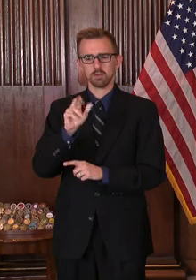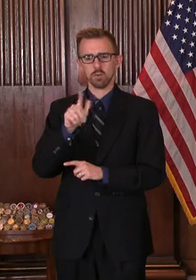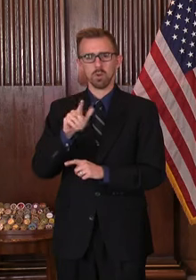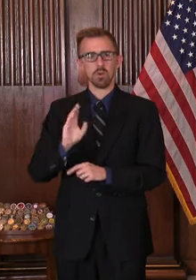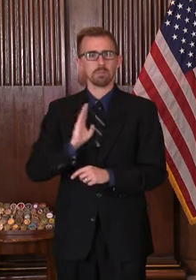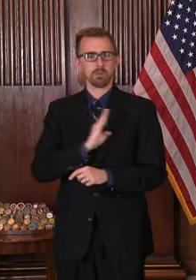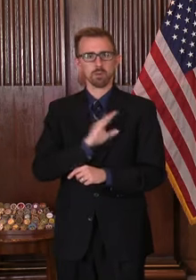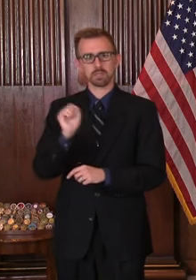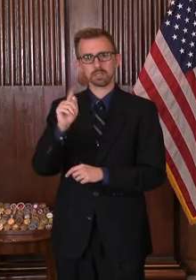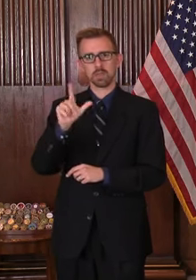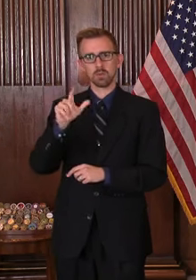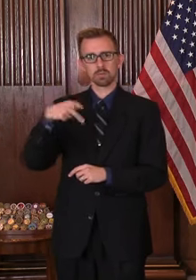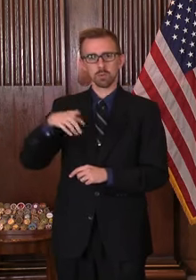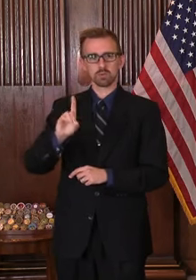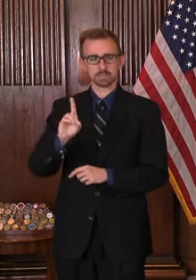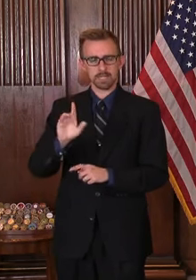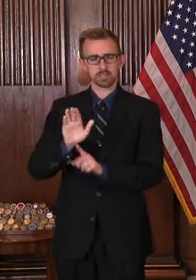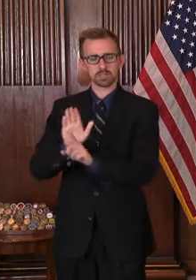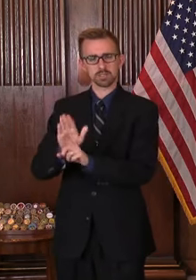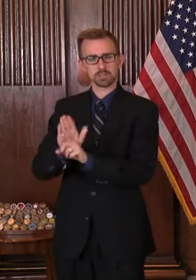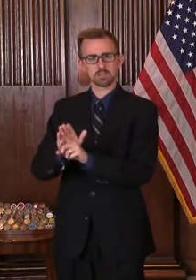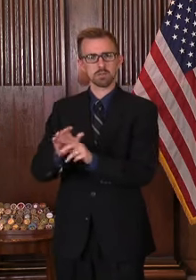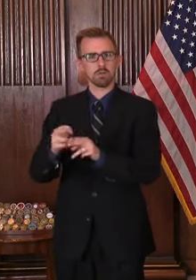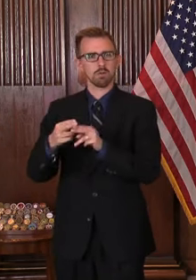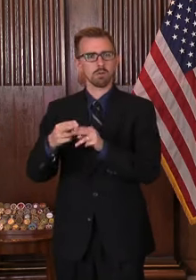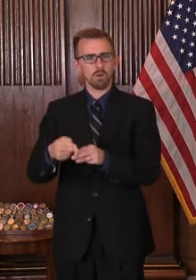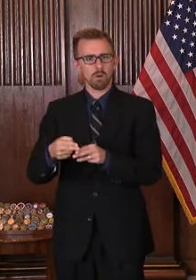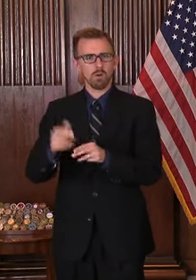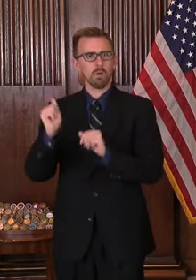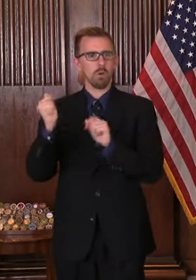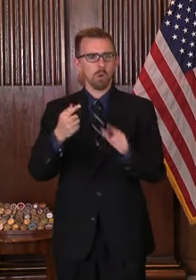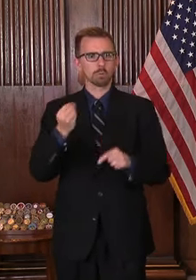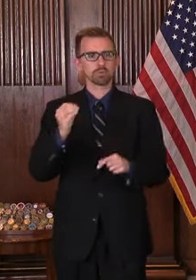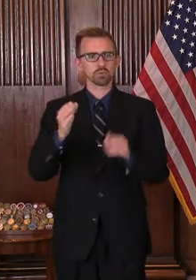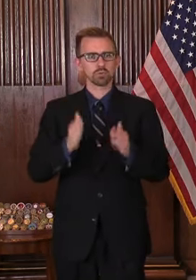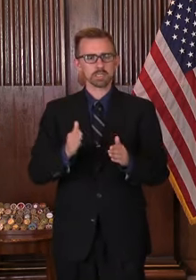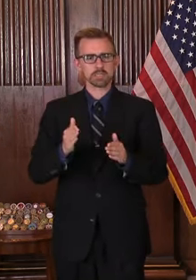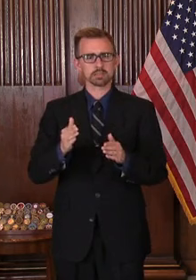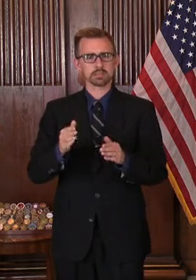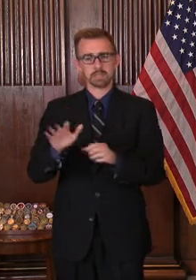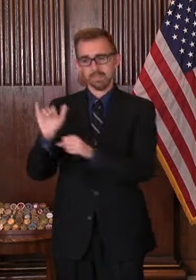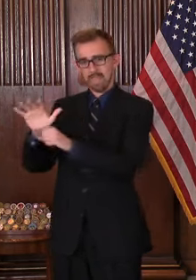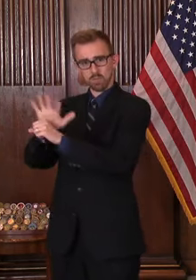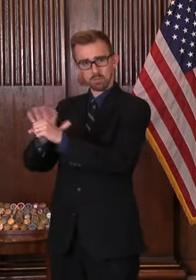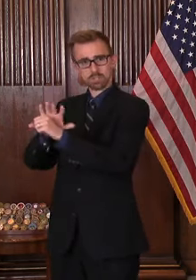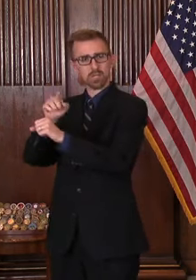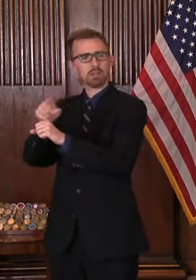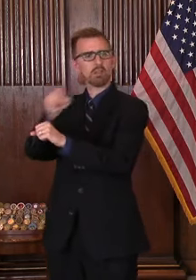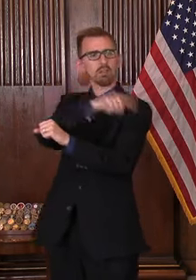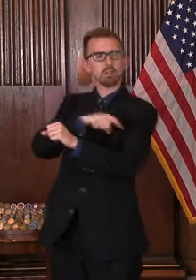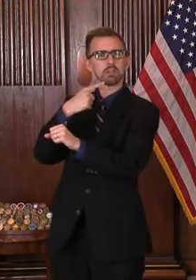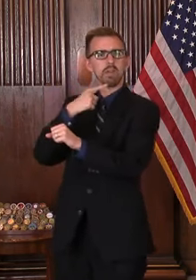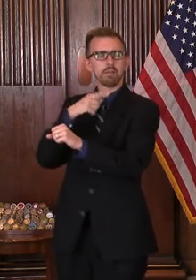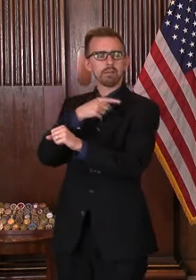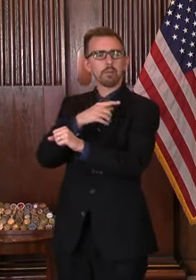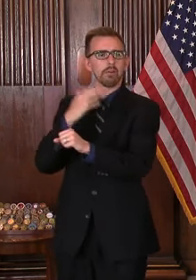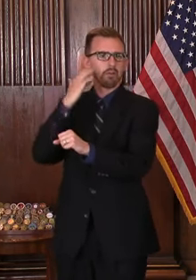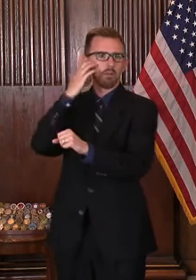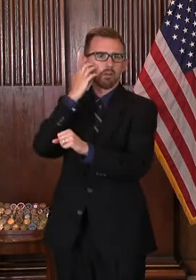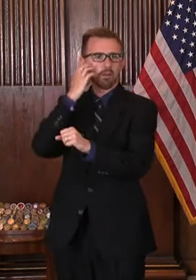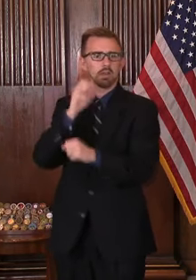the St. Louis Post-Dispatch referred to all Missourians outside of that region as